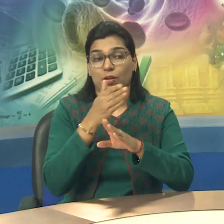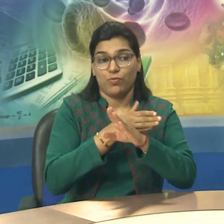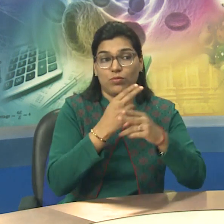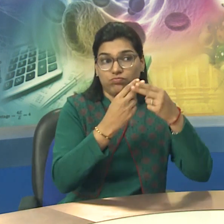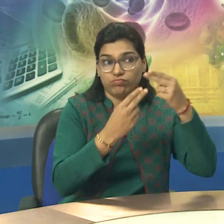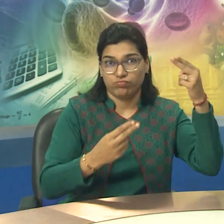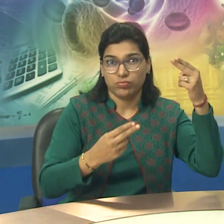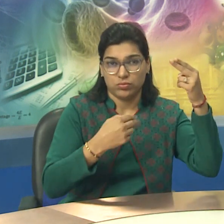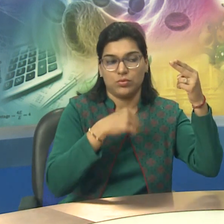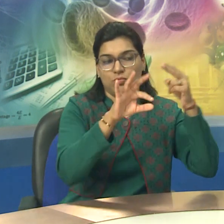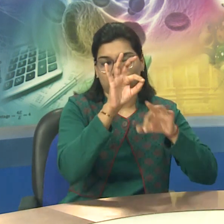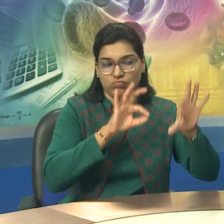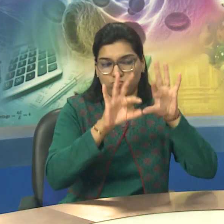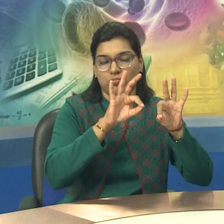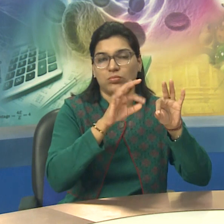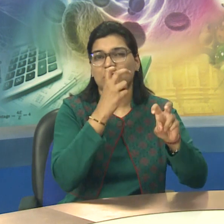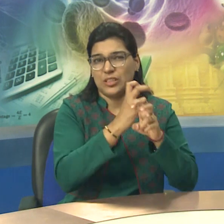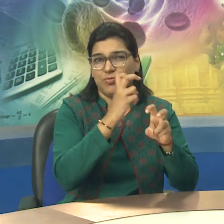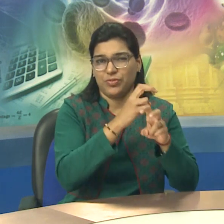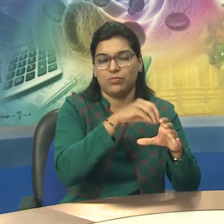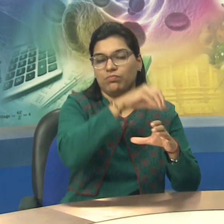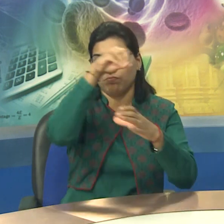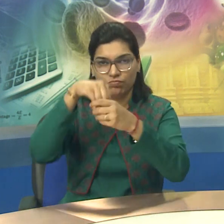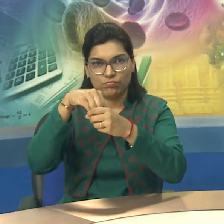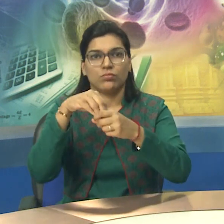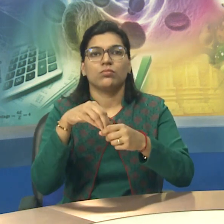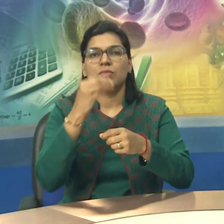Let's begin with difficult word